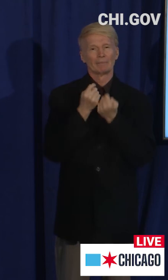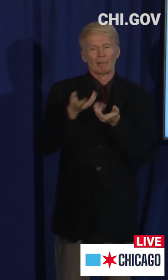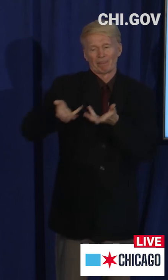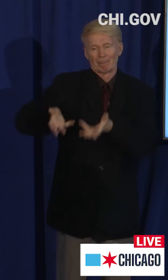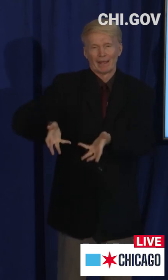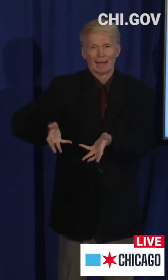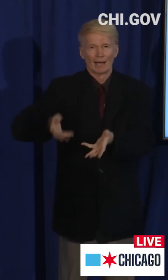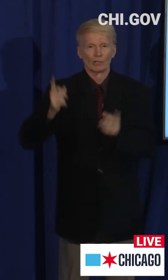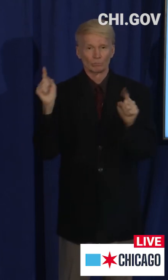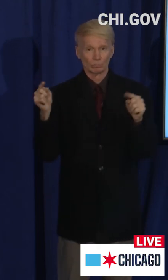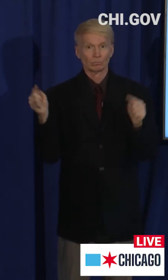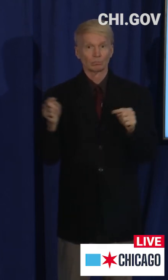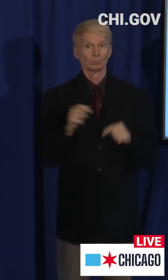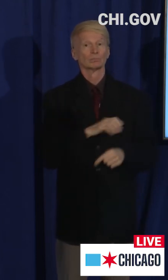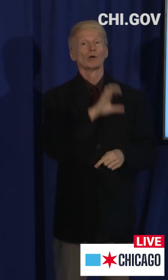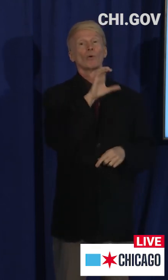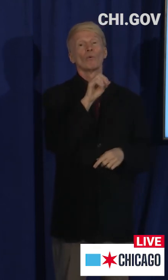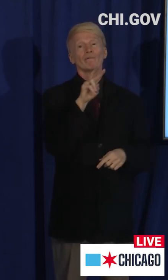of these are available,